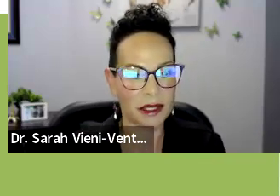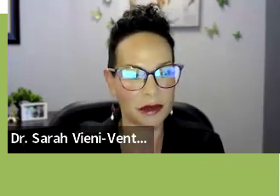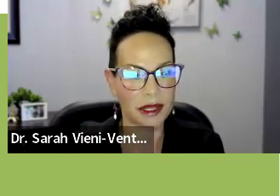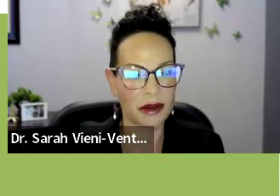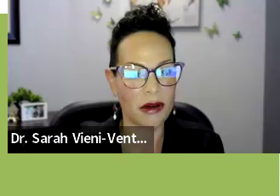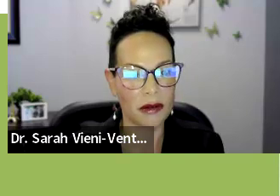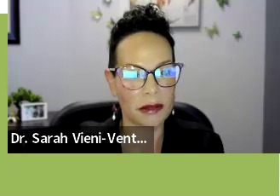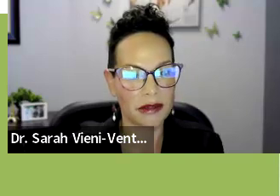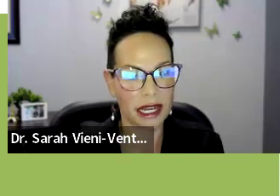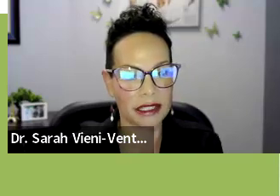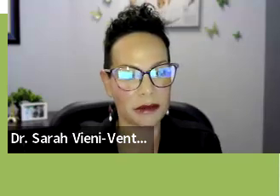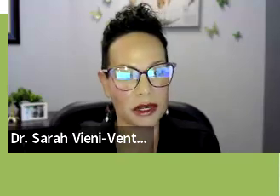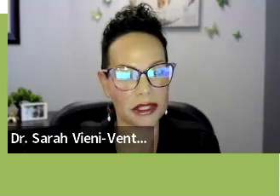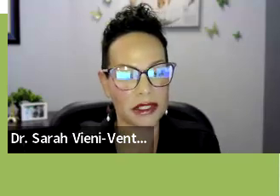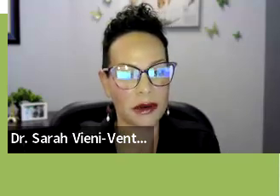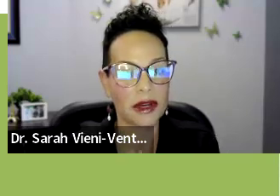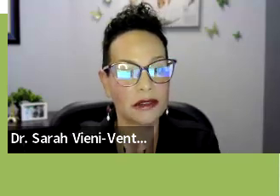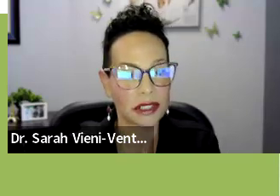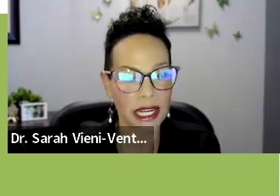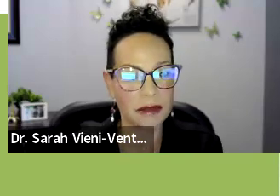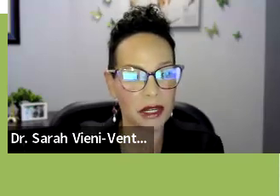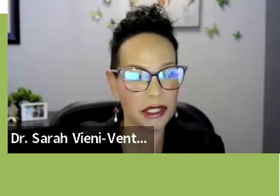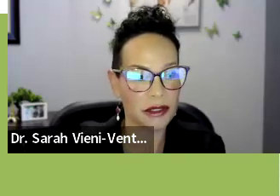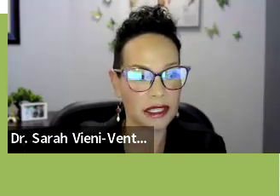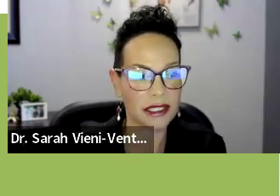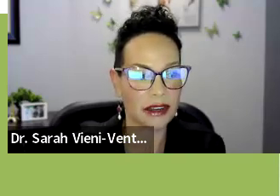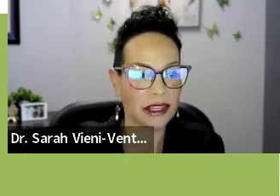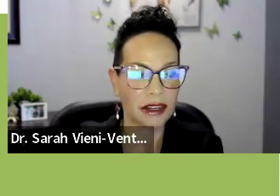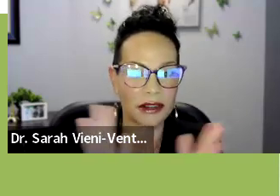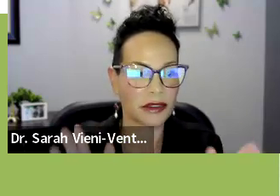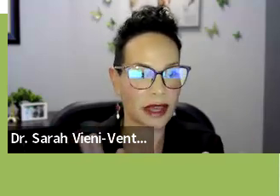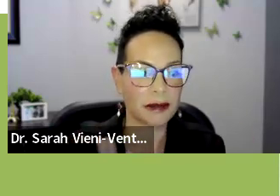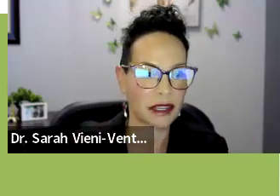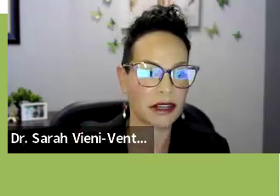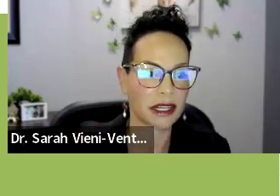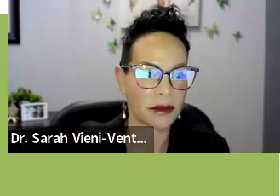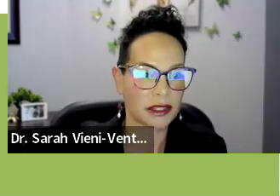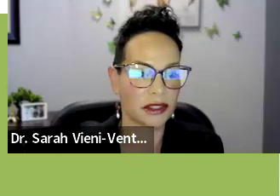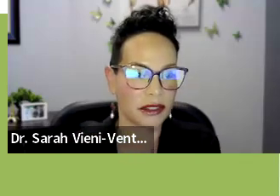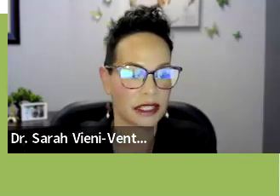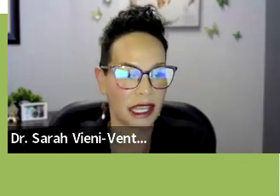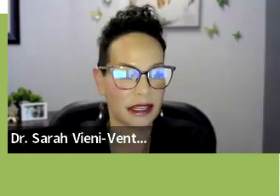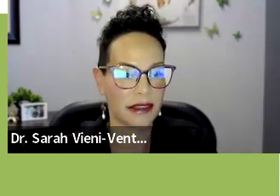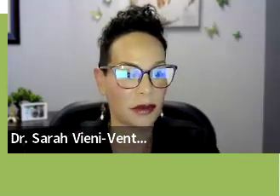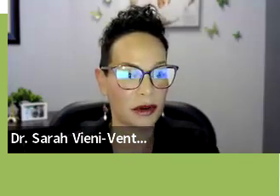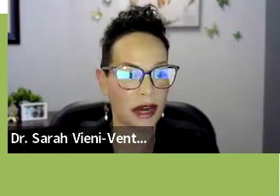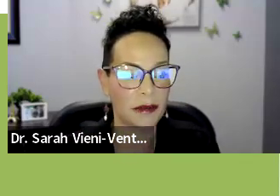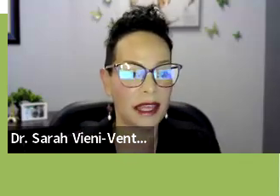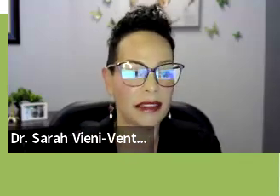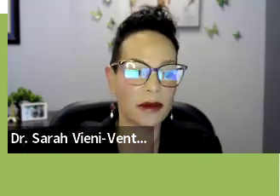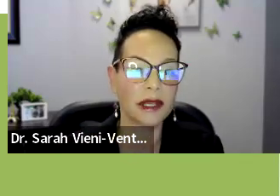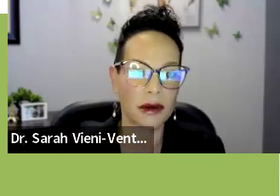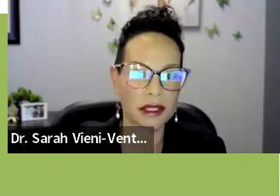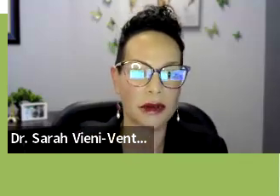Fairview campus would be the home of Chinese immersion. So for Chinese immersion students that are here, or for families that are here with their children in that